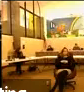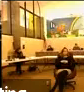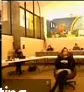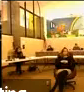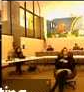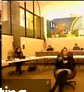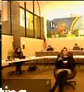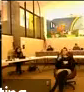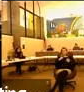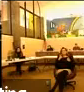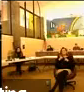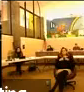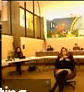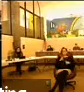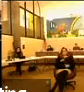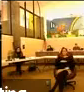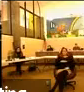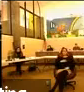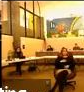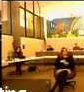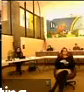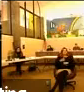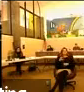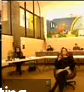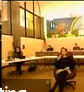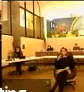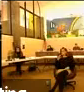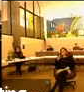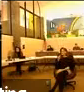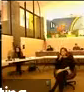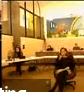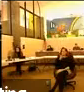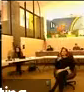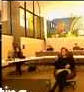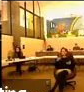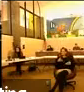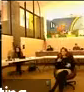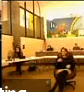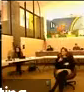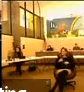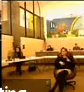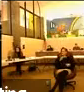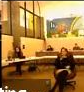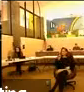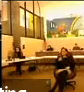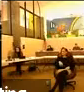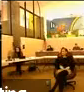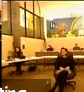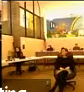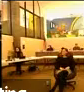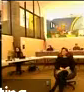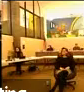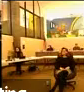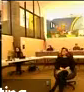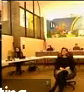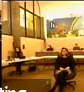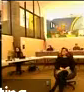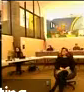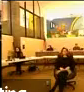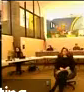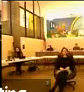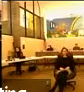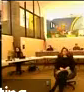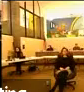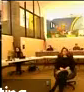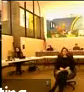Any other questions from the board before I open it up? Chris, what I had asked, I don't know if you could hear or just couldn't answer. No, I couldn't hear. And